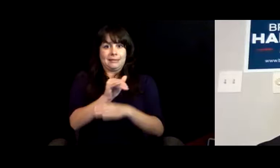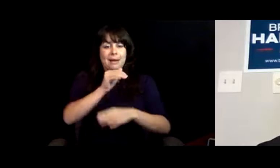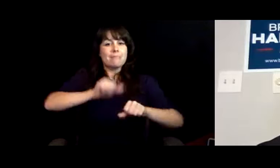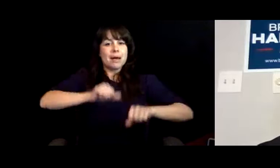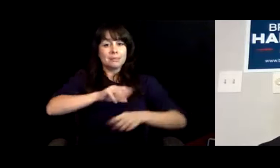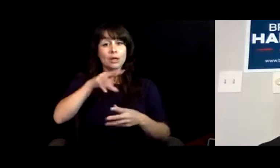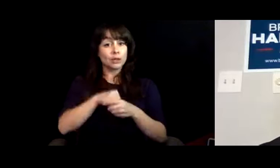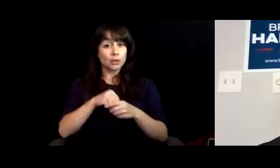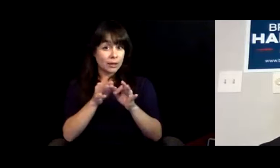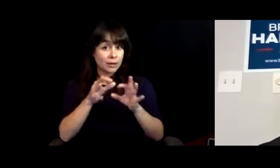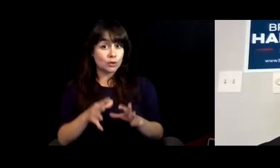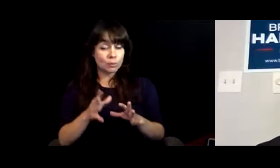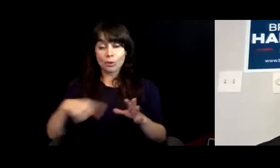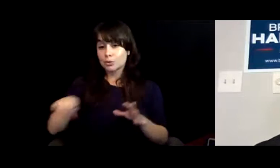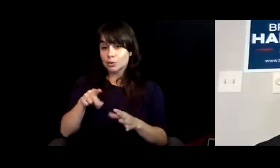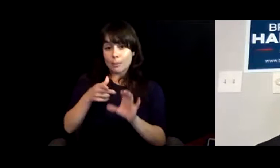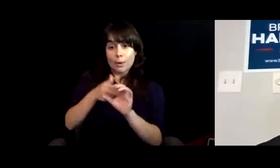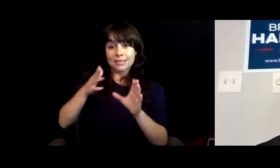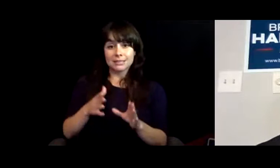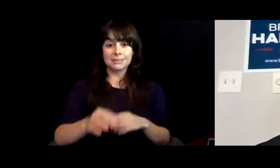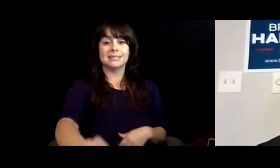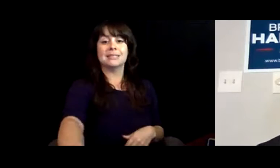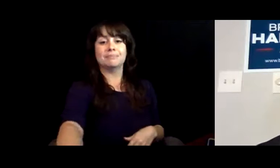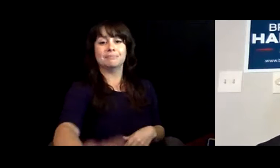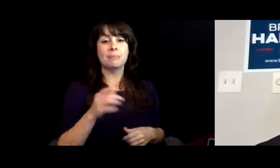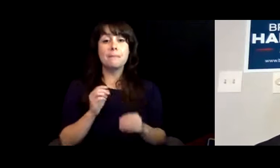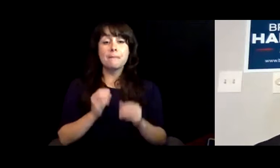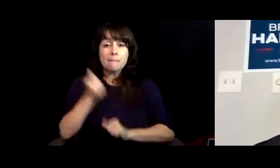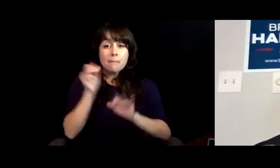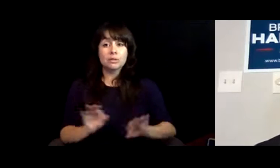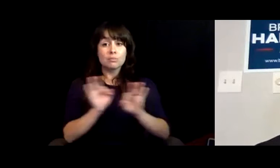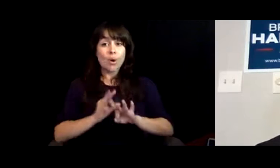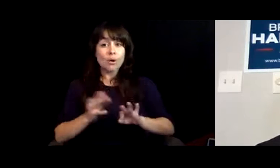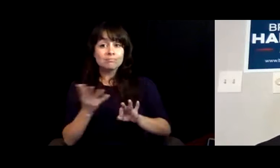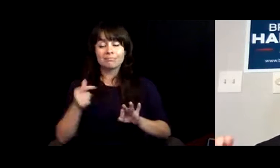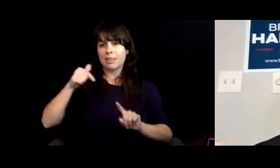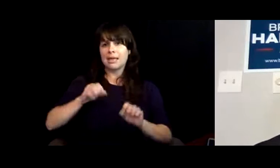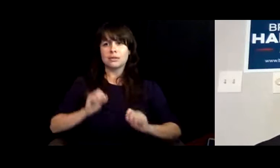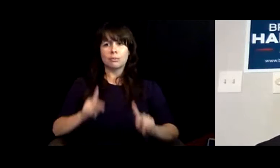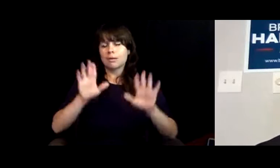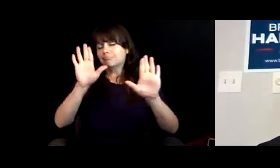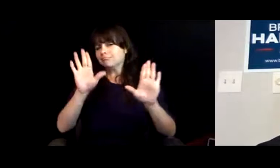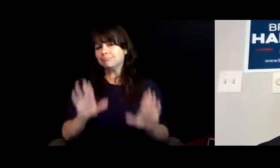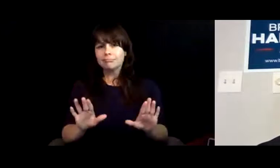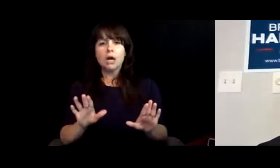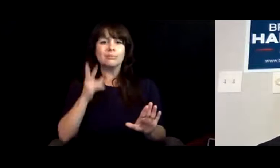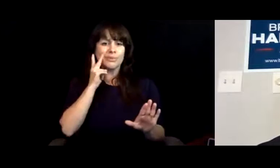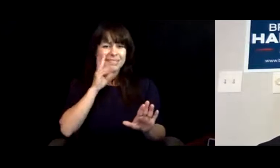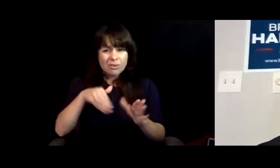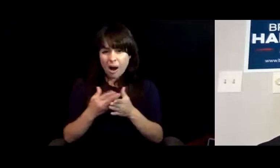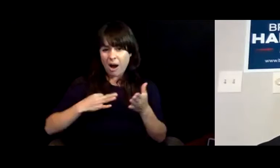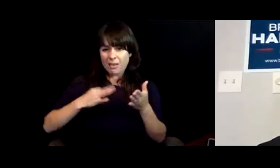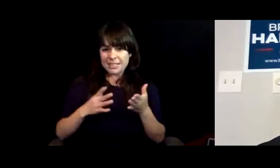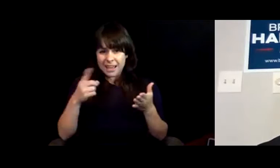and all those who are participating. Most importantly, this is an awesome opportunity when you see all of the candidates here for such an